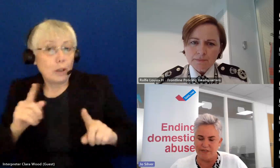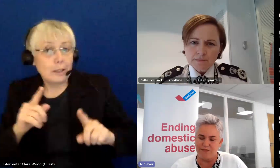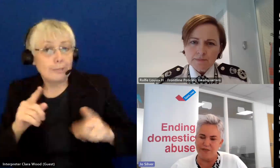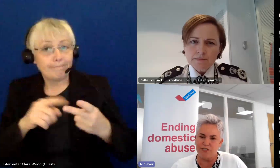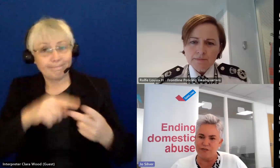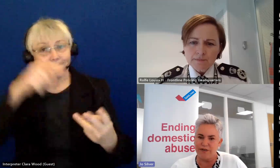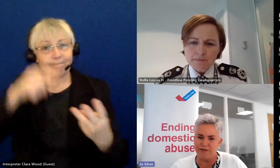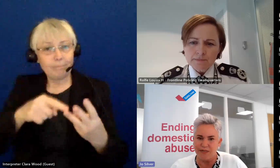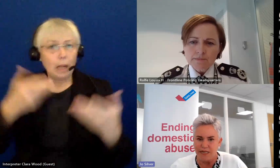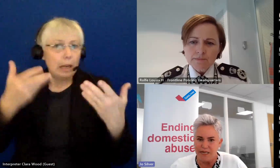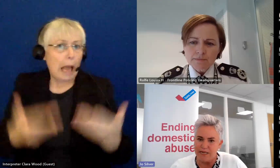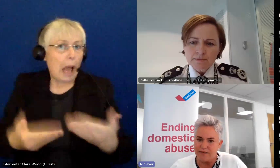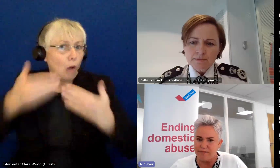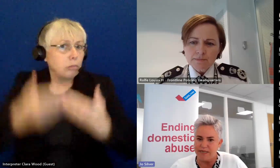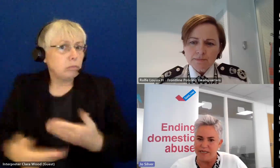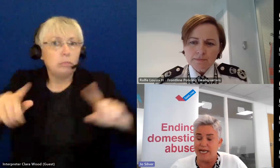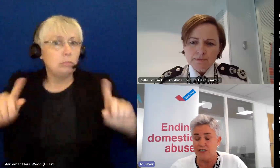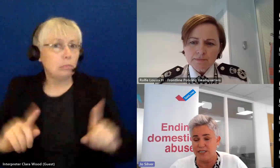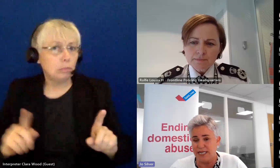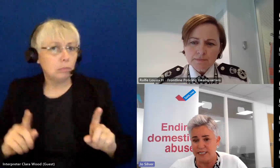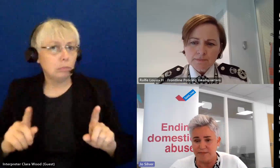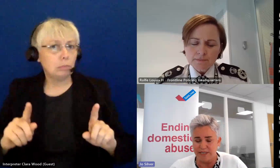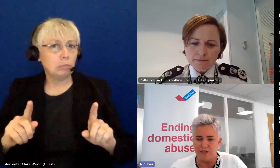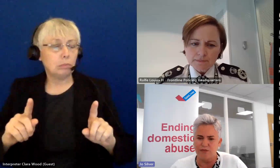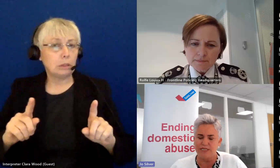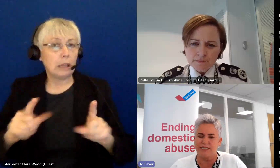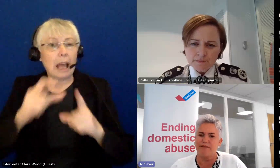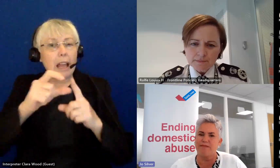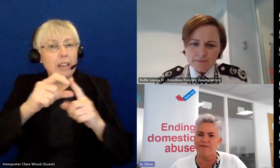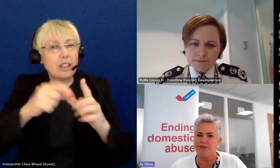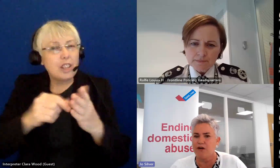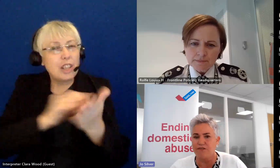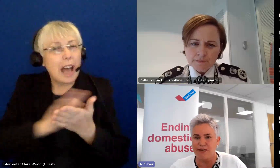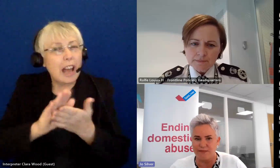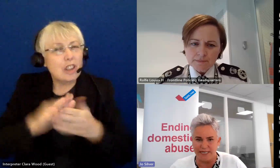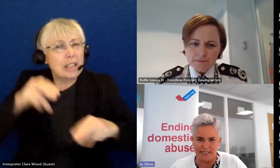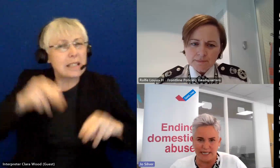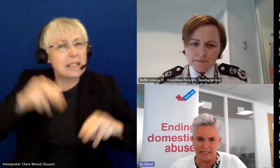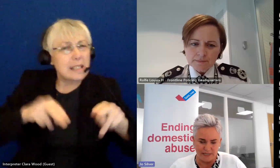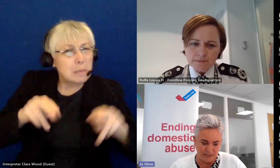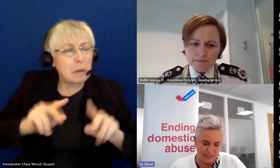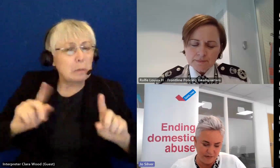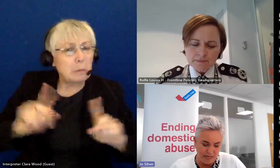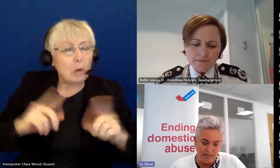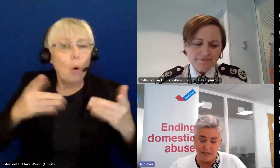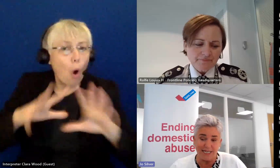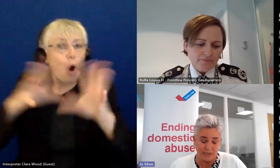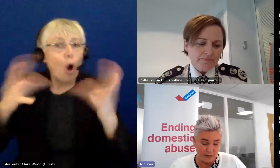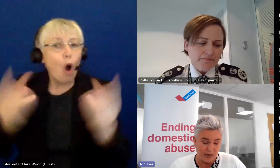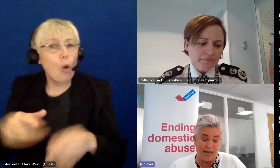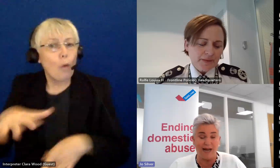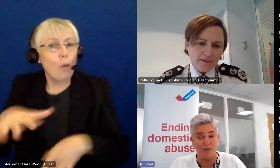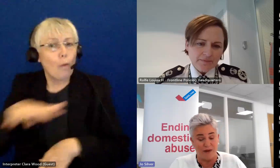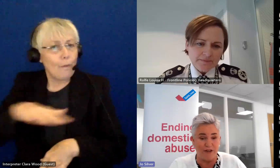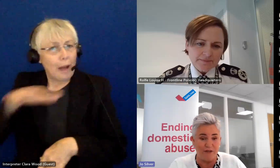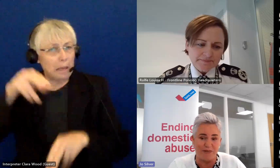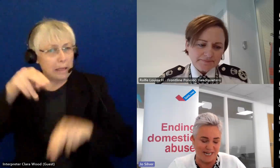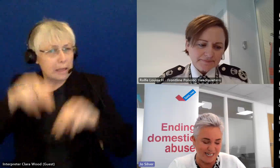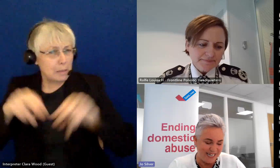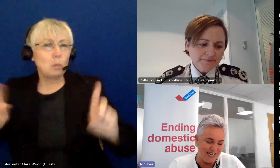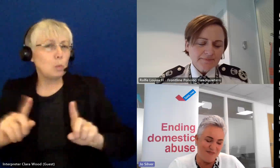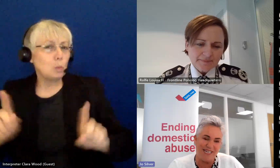that mean for the future of a DASH assessment? Or what does that mean for whole family assessment? So that's how